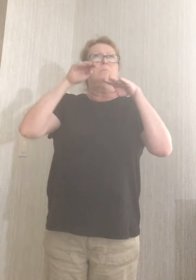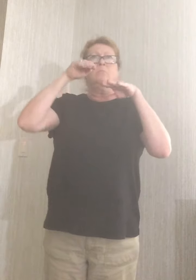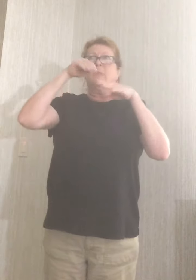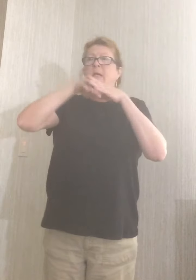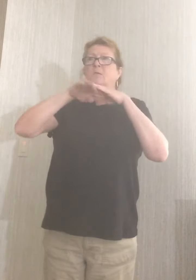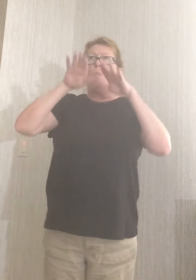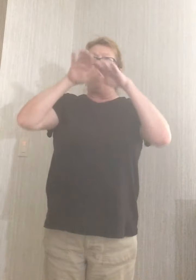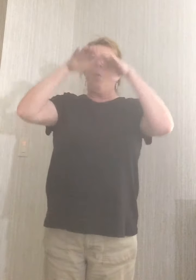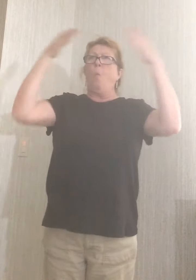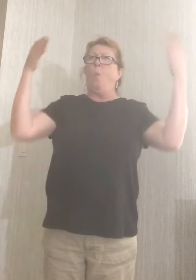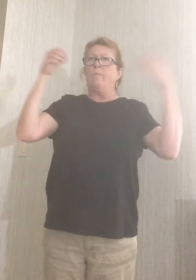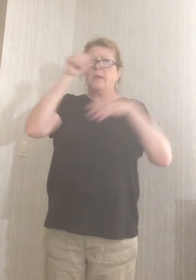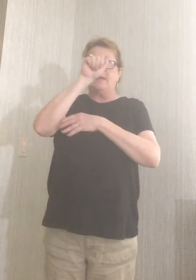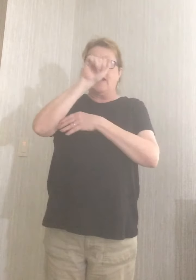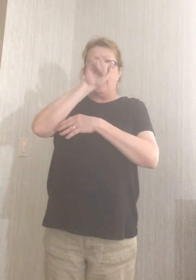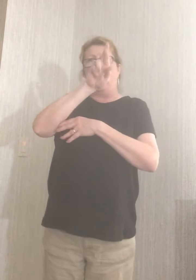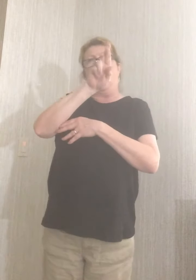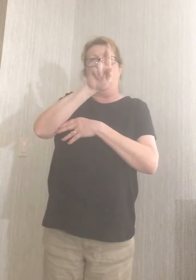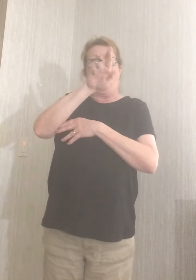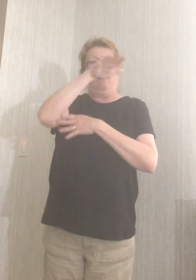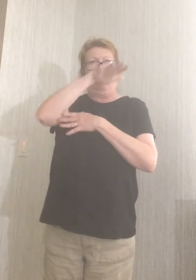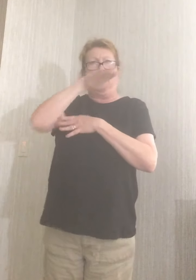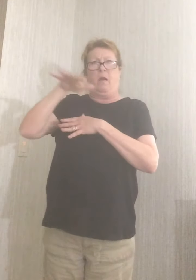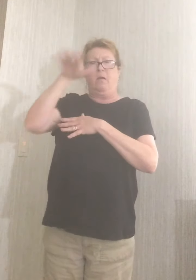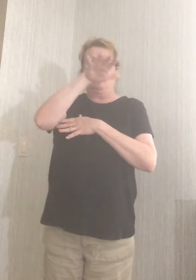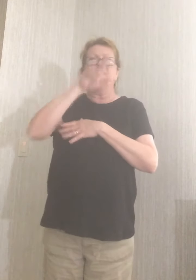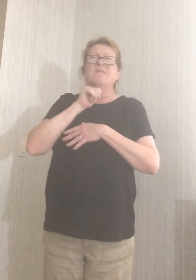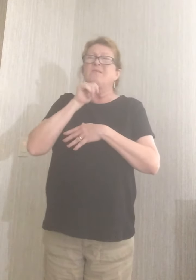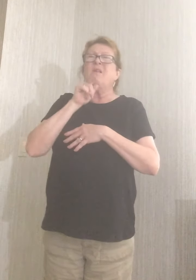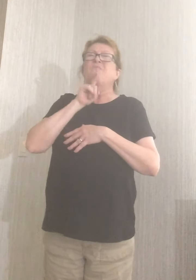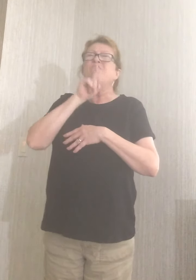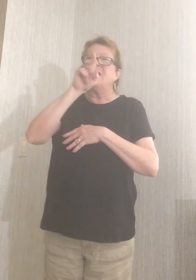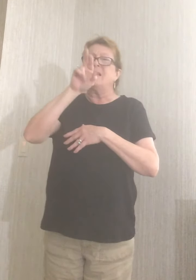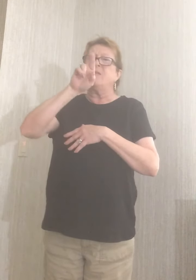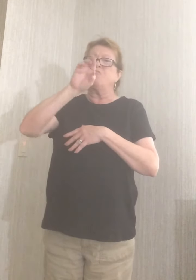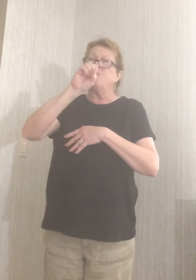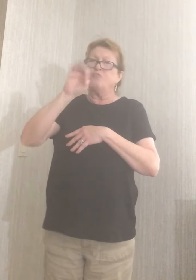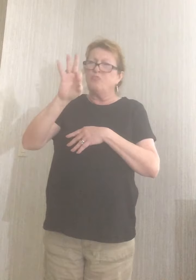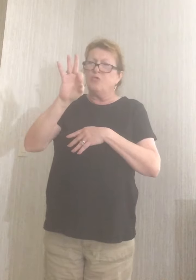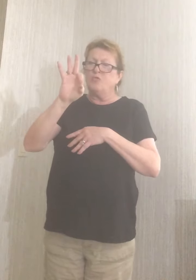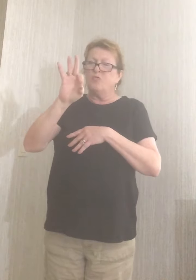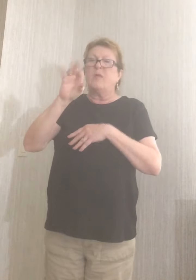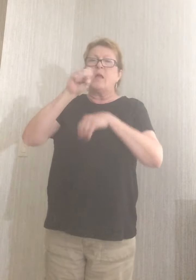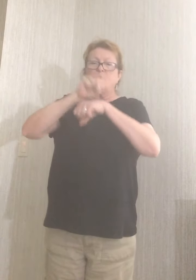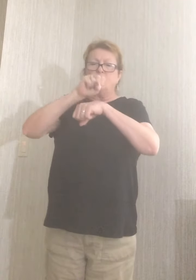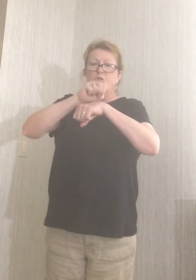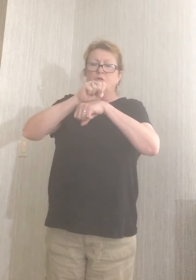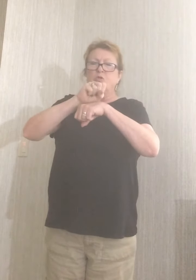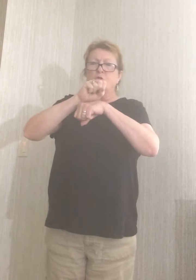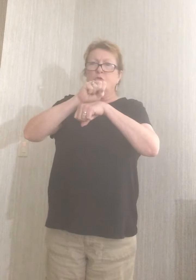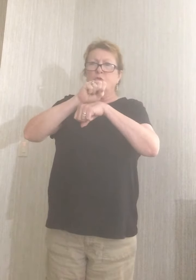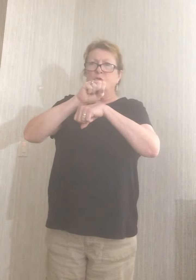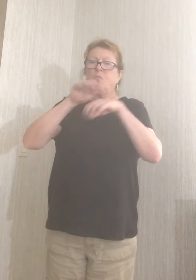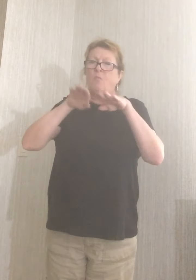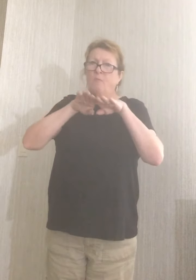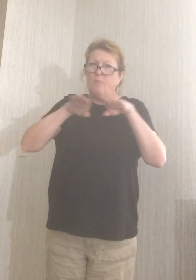It's not really a roof, but it has a stone floor about as wide as a sidewalk